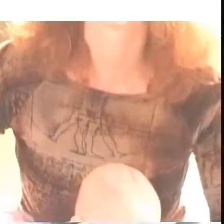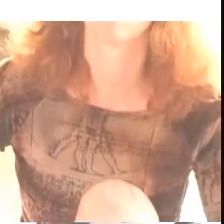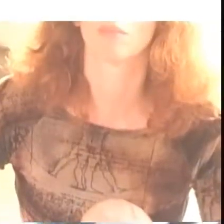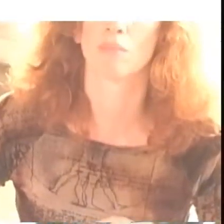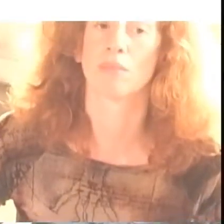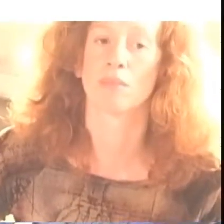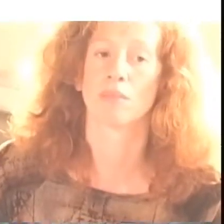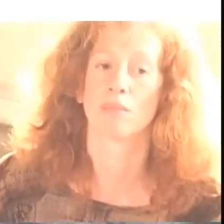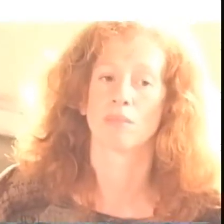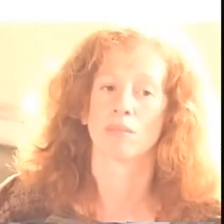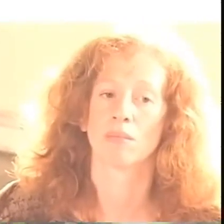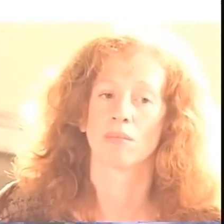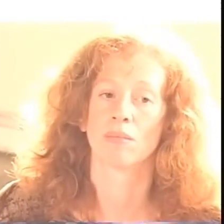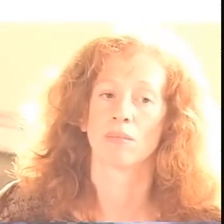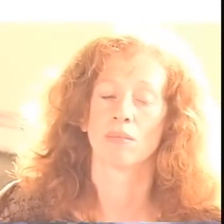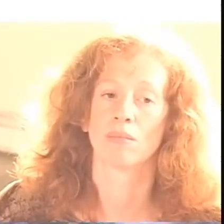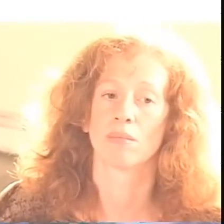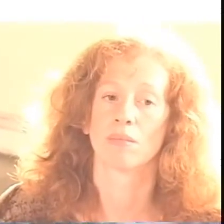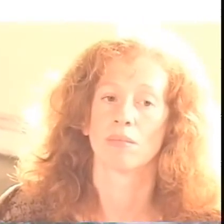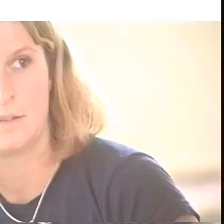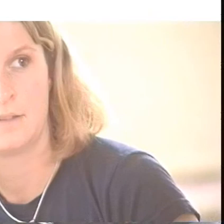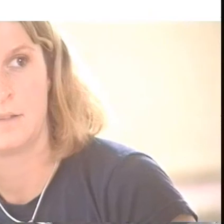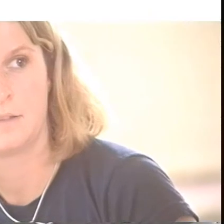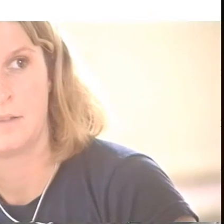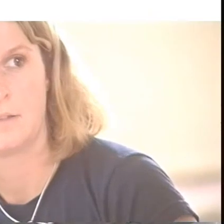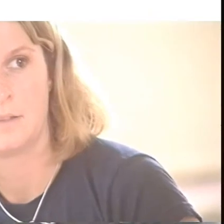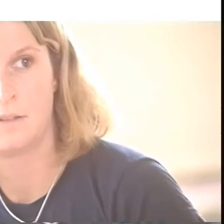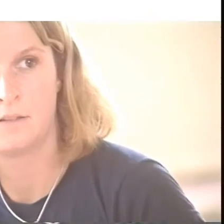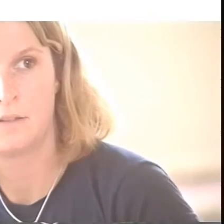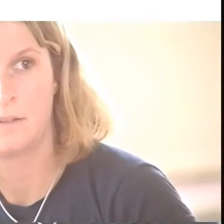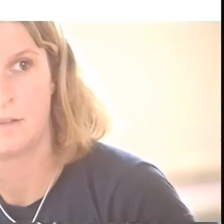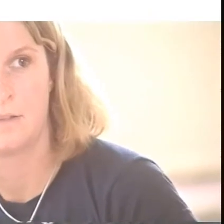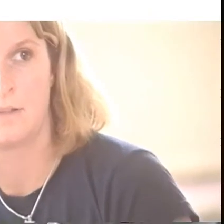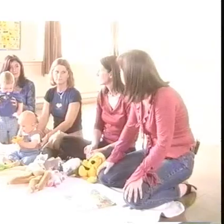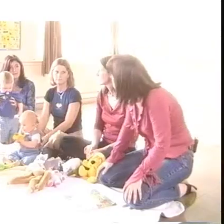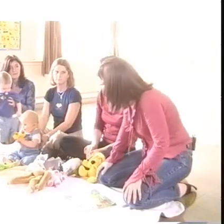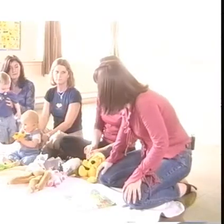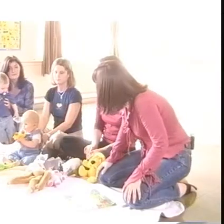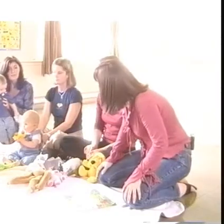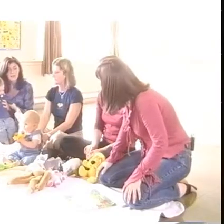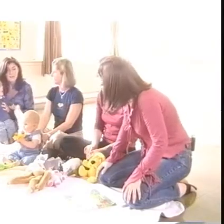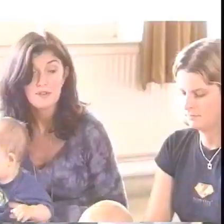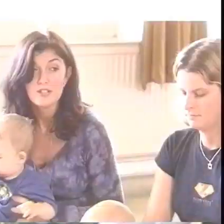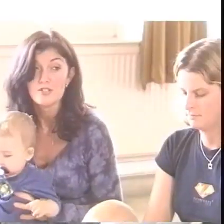shared it with other mothers and started supporting them while they were signing with their babies, which led on to actually teaching classes